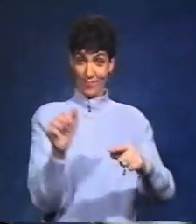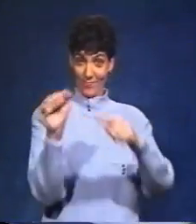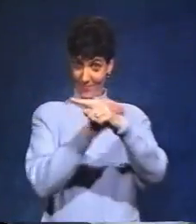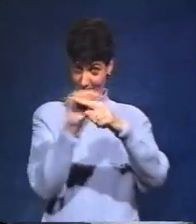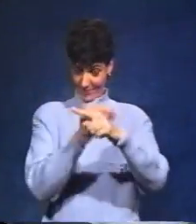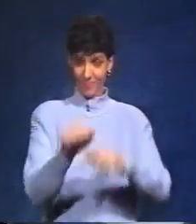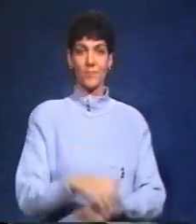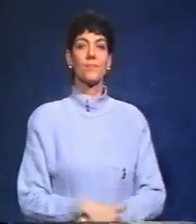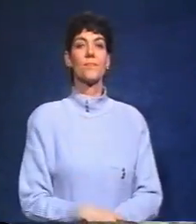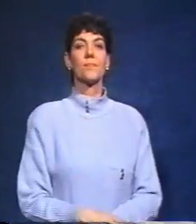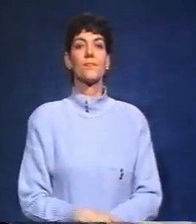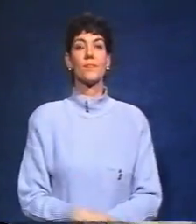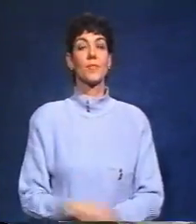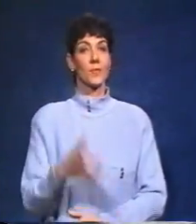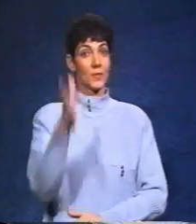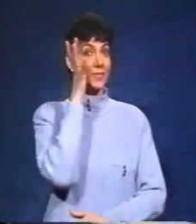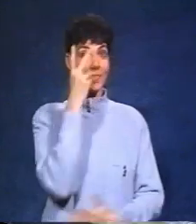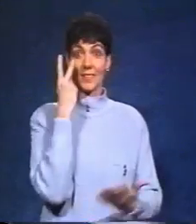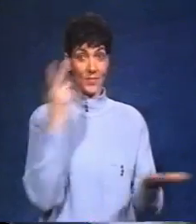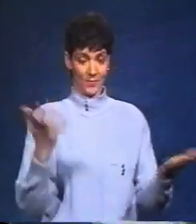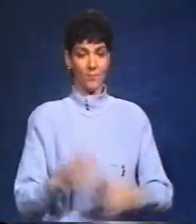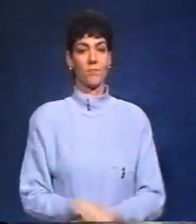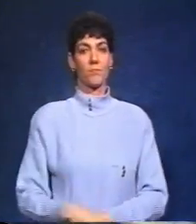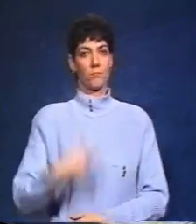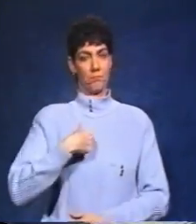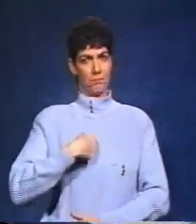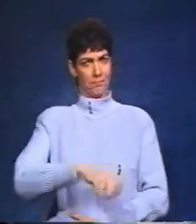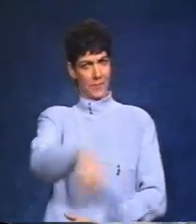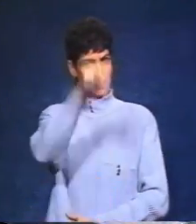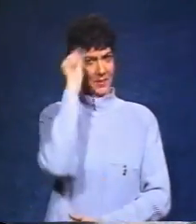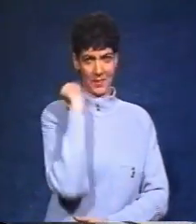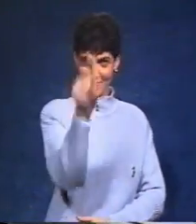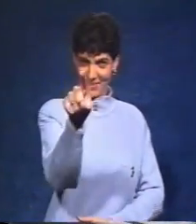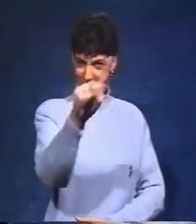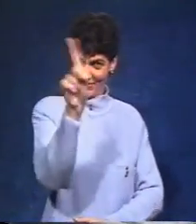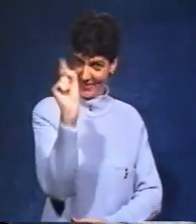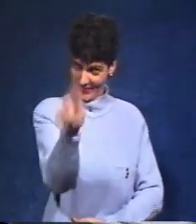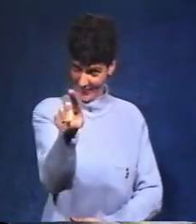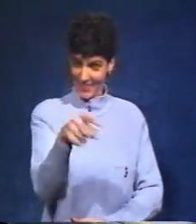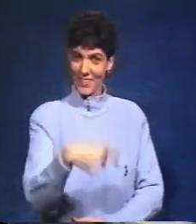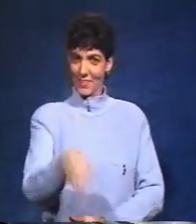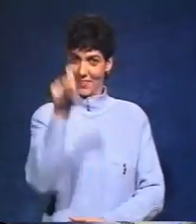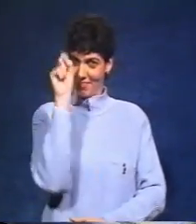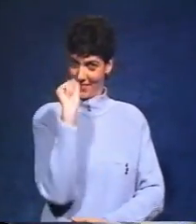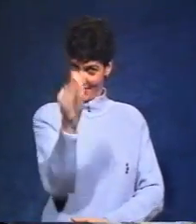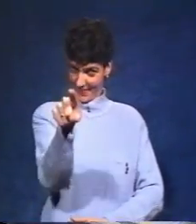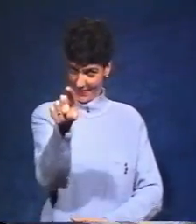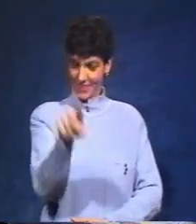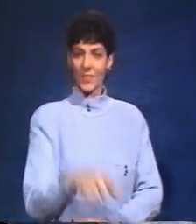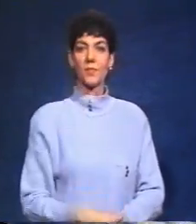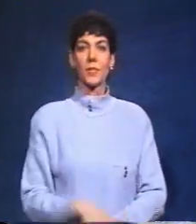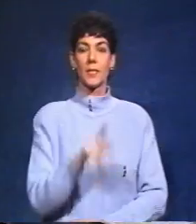In this section, you will have the opportunity to create your own responses to questions. I will ask you a number of